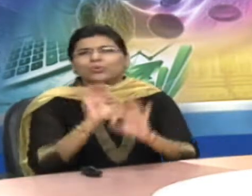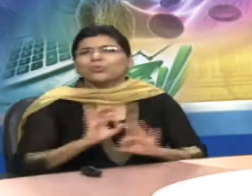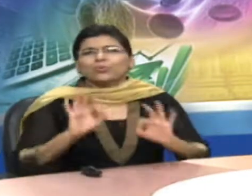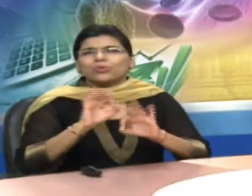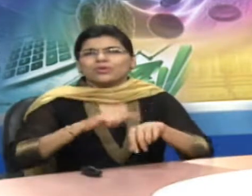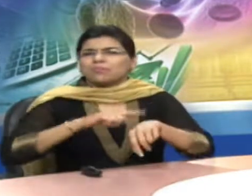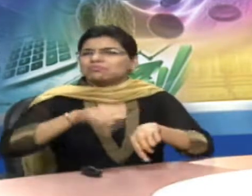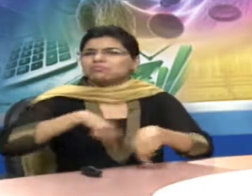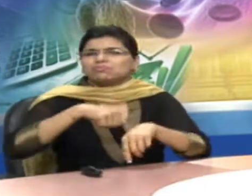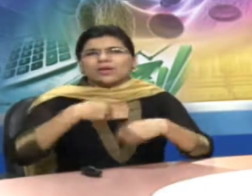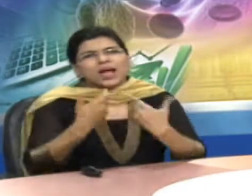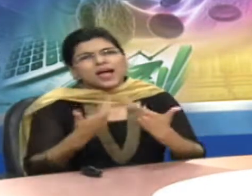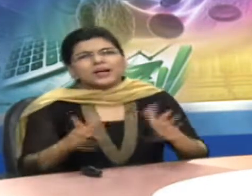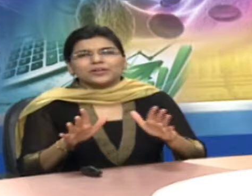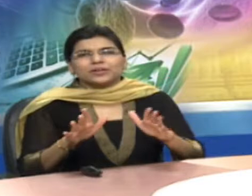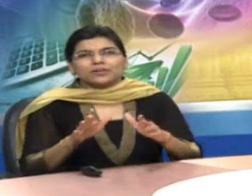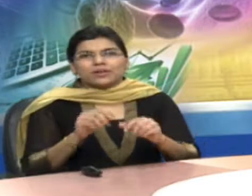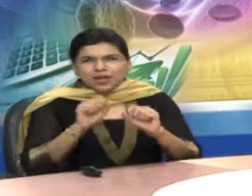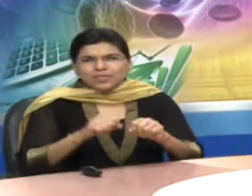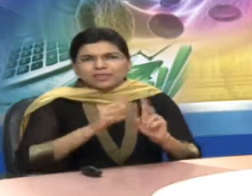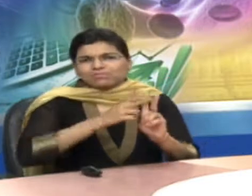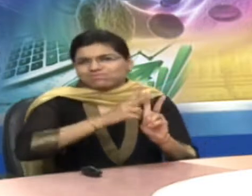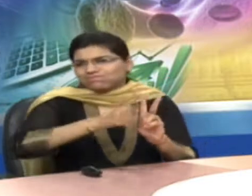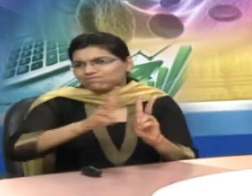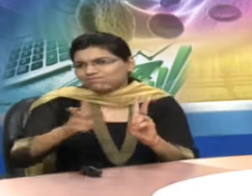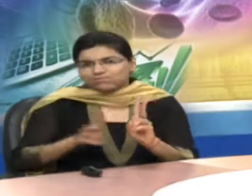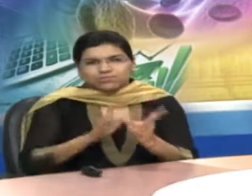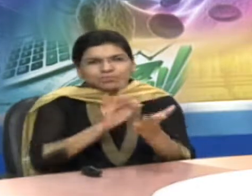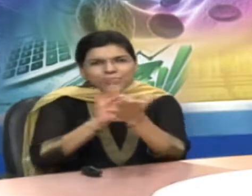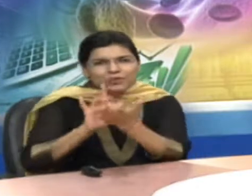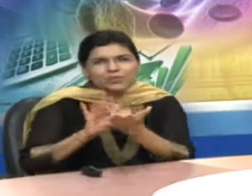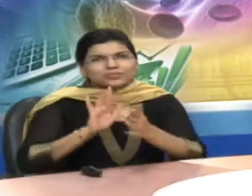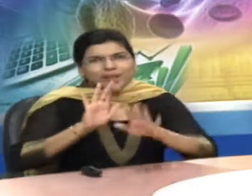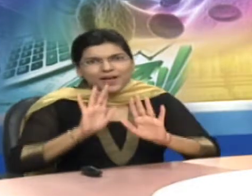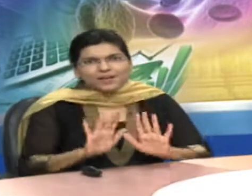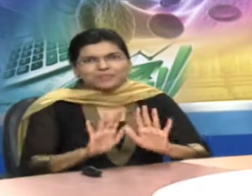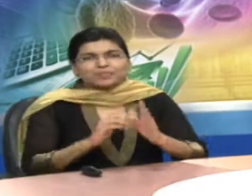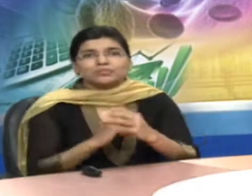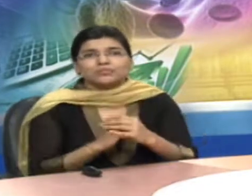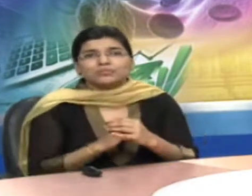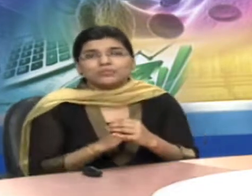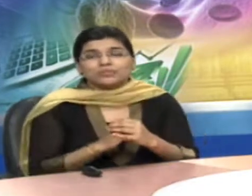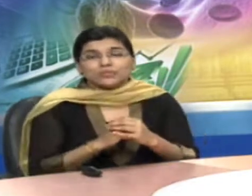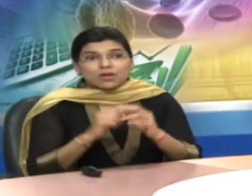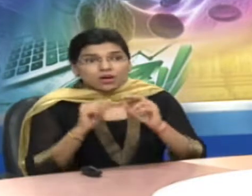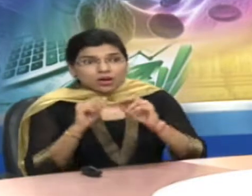it is just like a little world in itself,